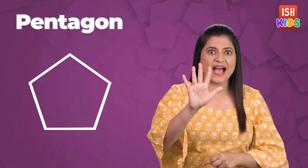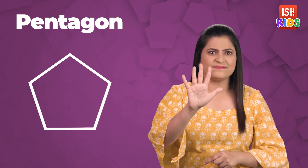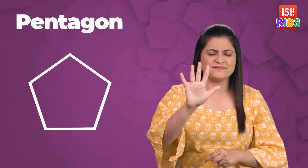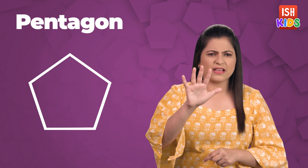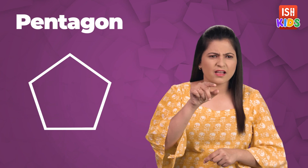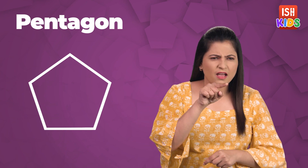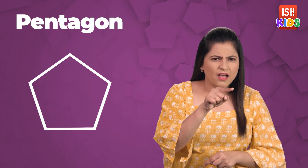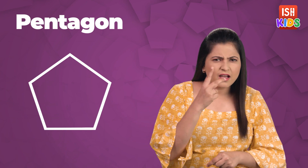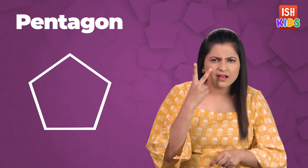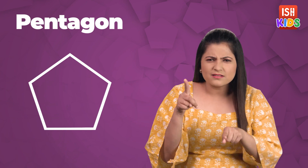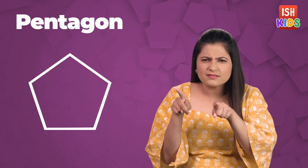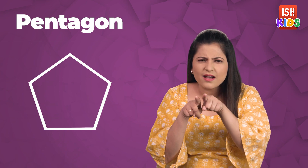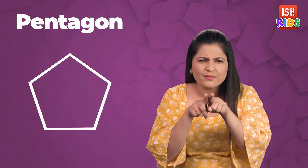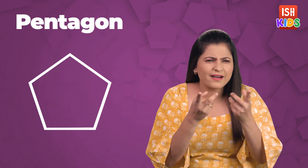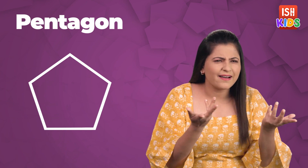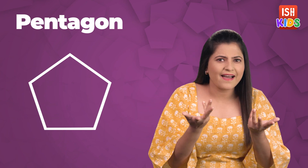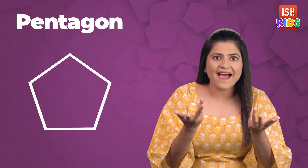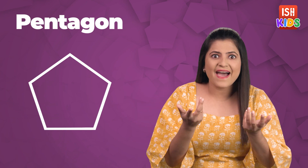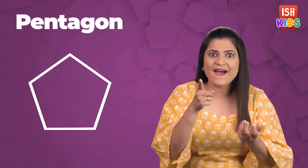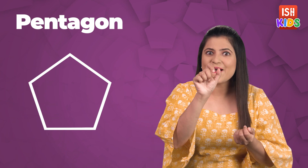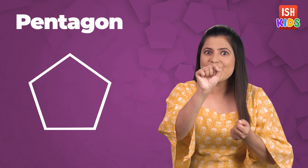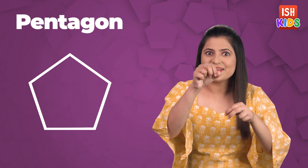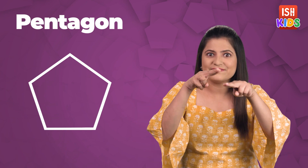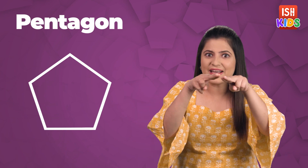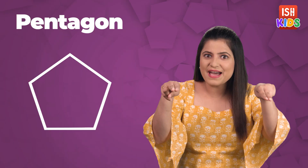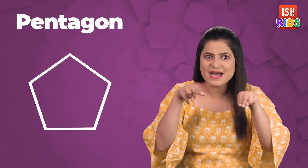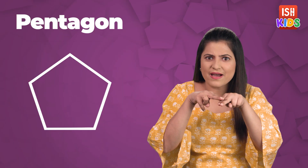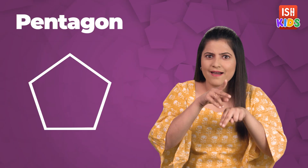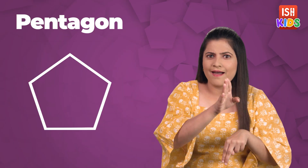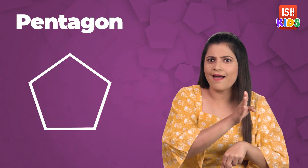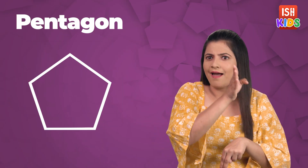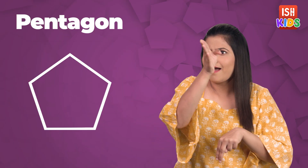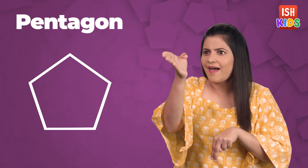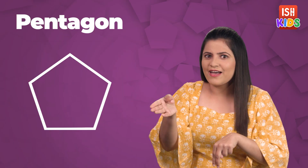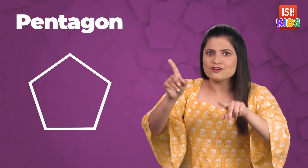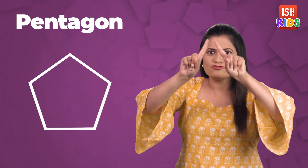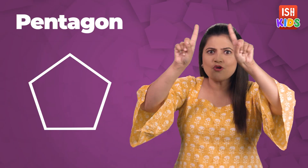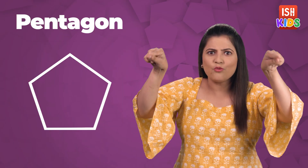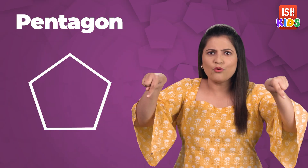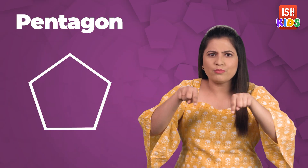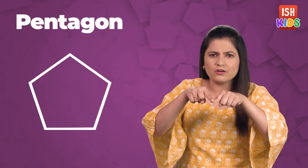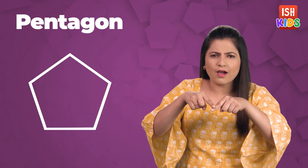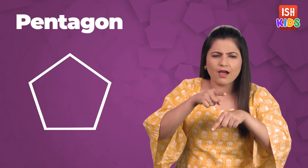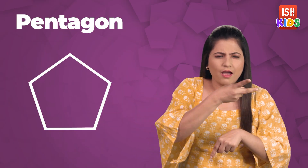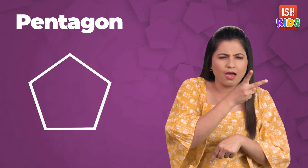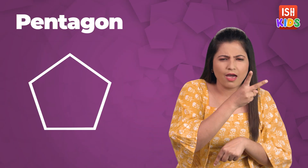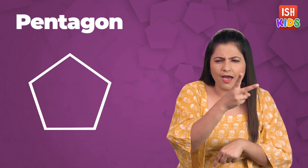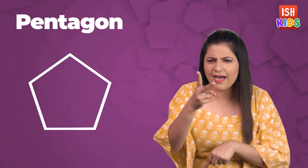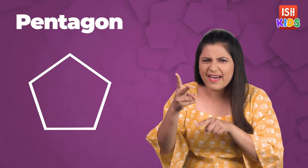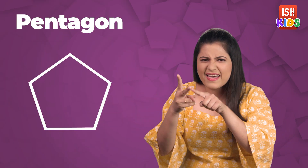Pentagon. Where have you seen this? When you go with your family to the bakery, there are so many